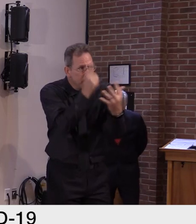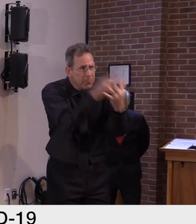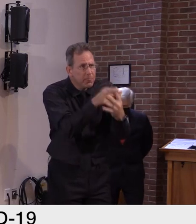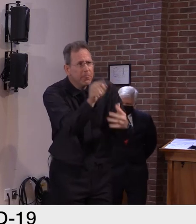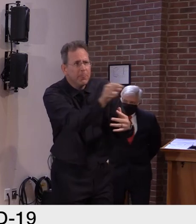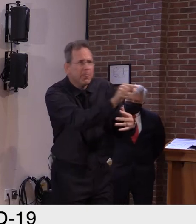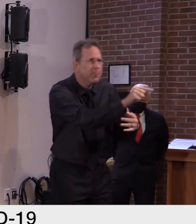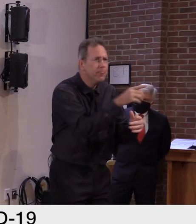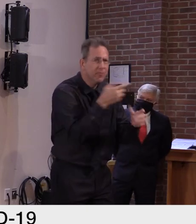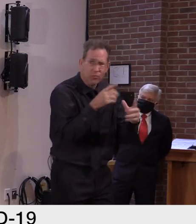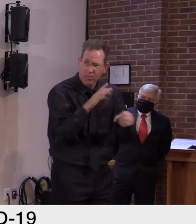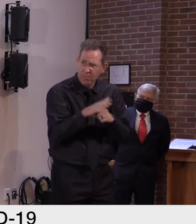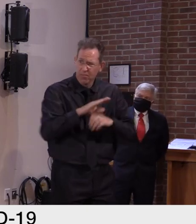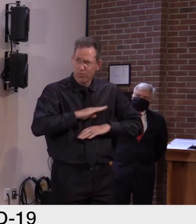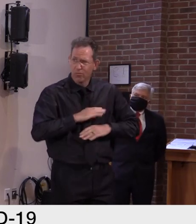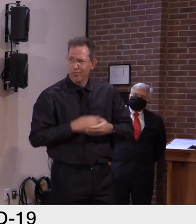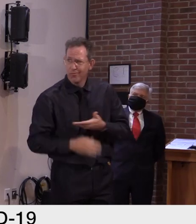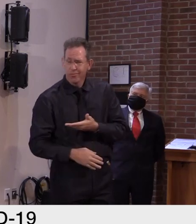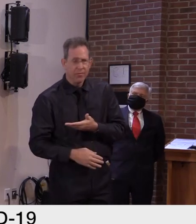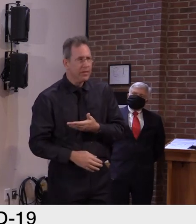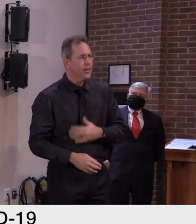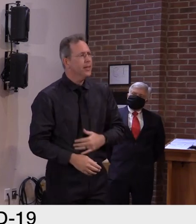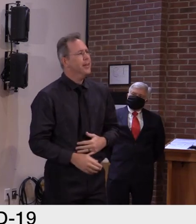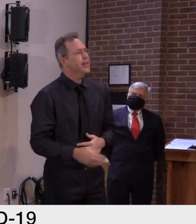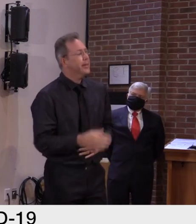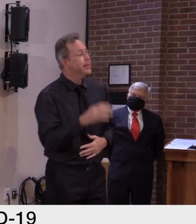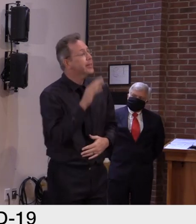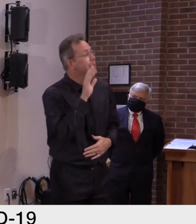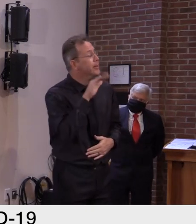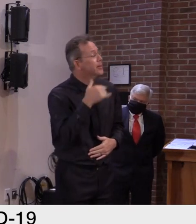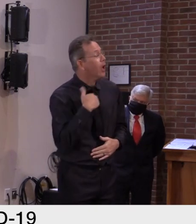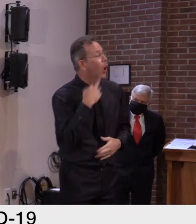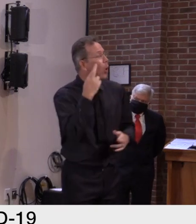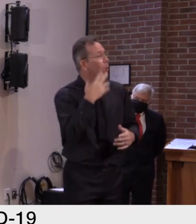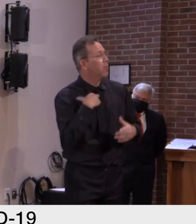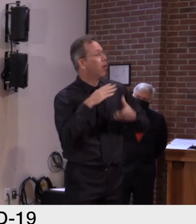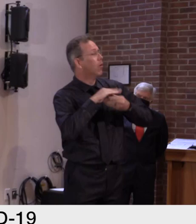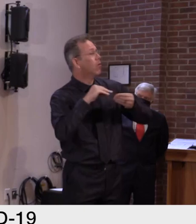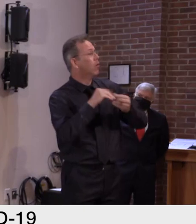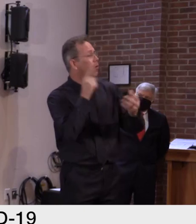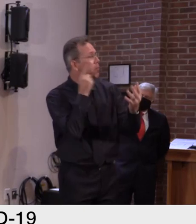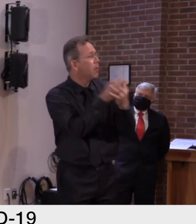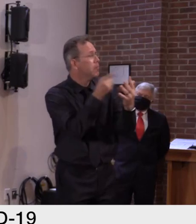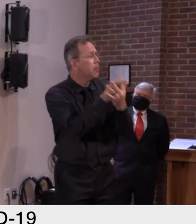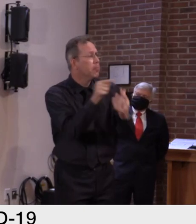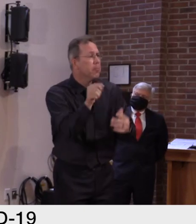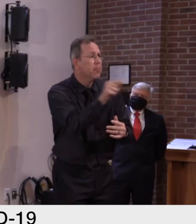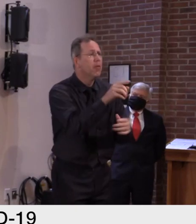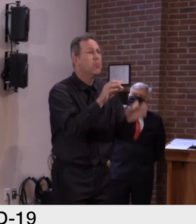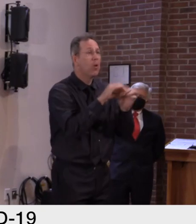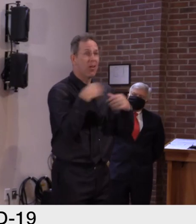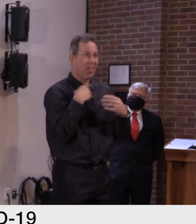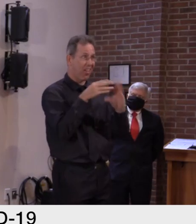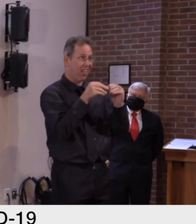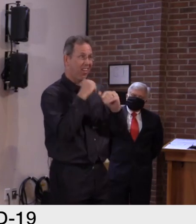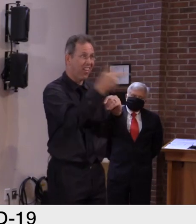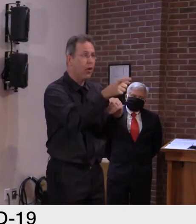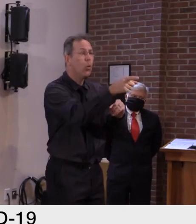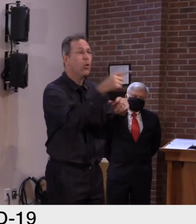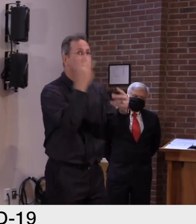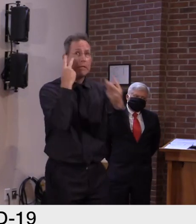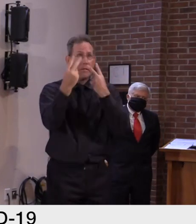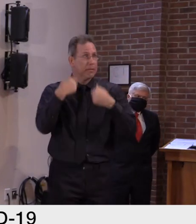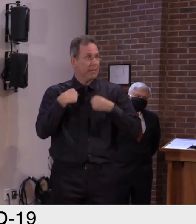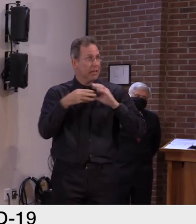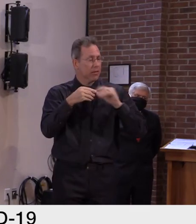pressure as well. And the more we get this information out, the more we articulate what the problem is. I think the quicker we solve